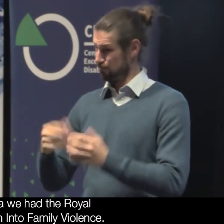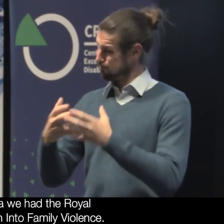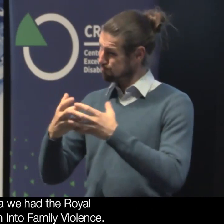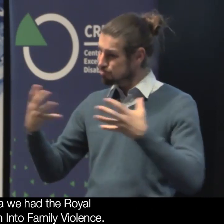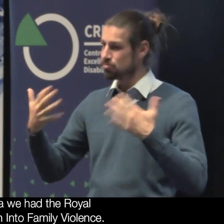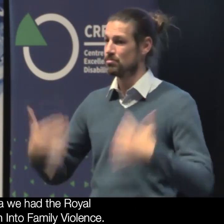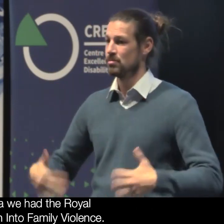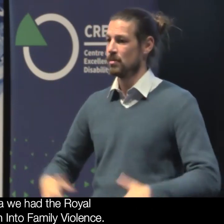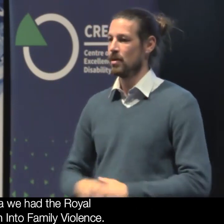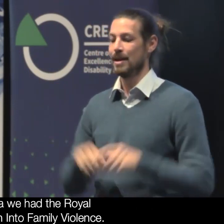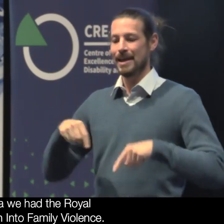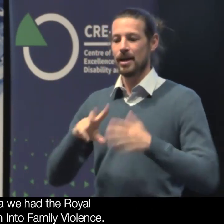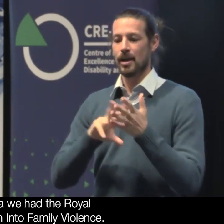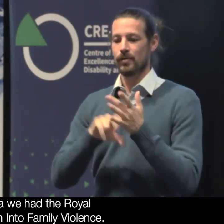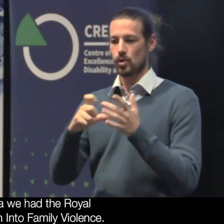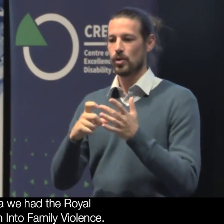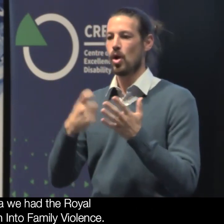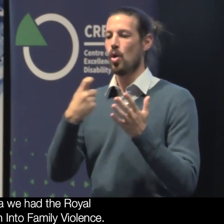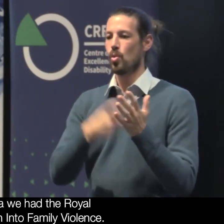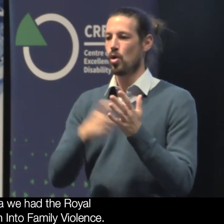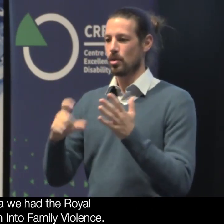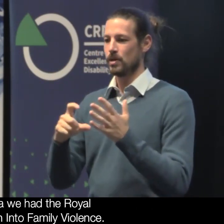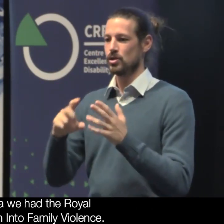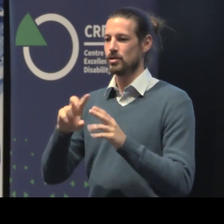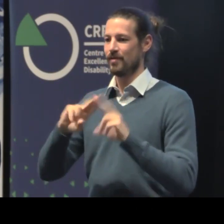the Royal Commission into Family Violence,